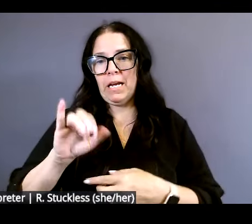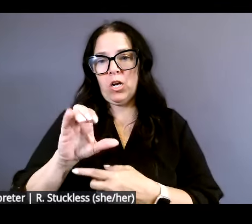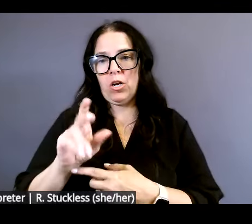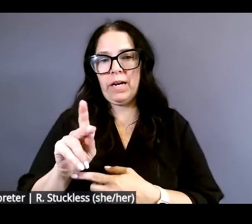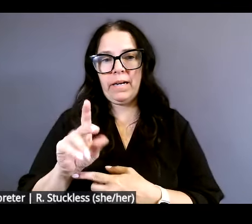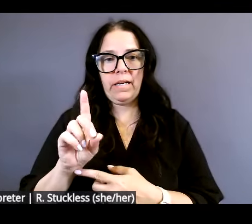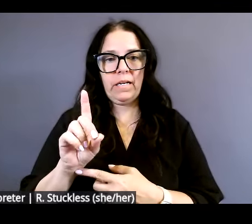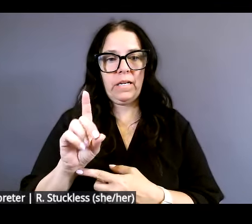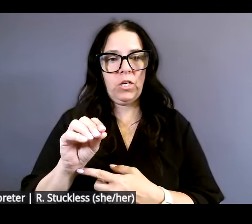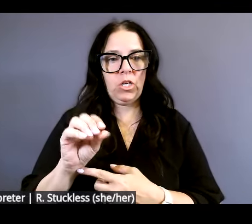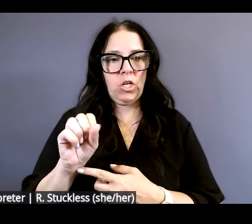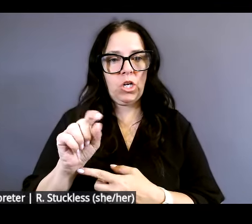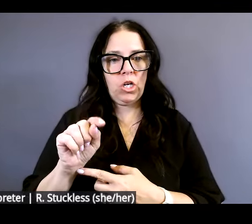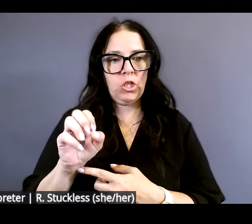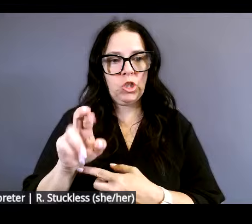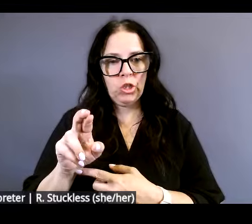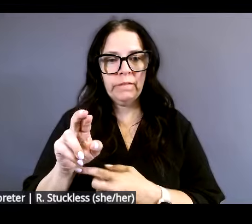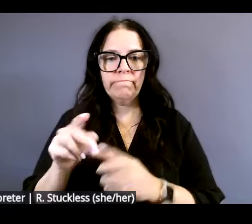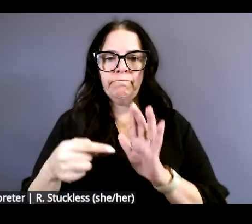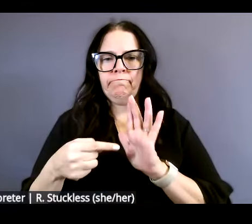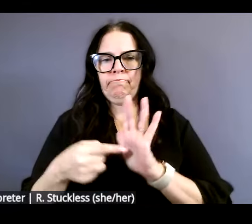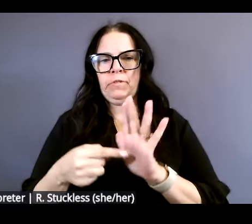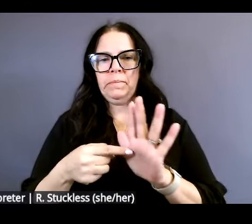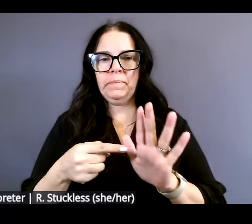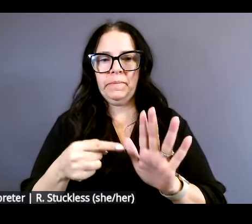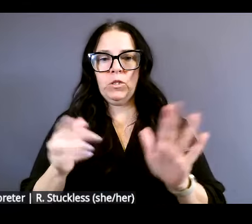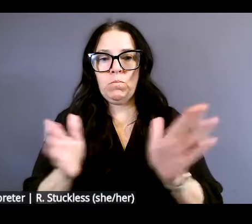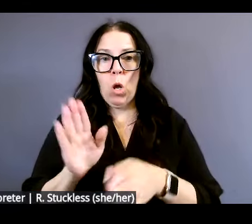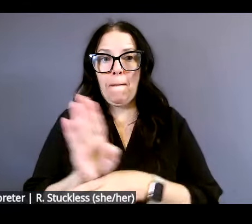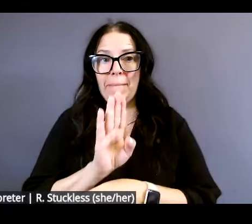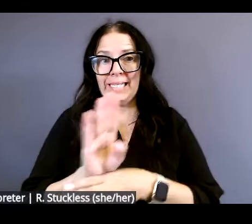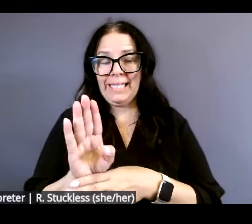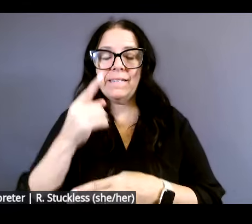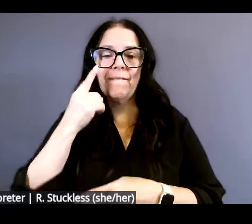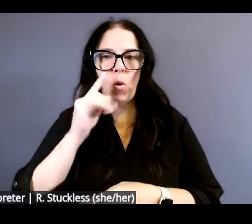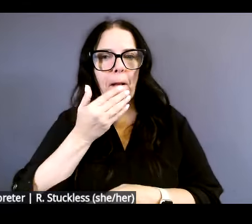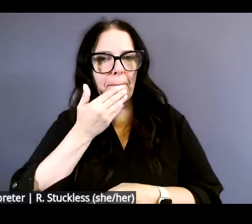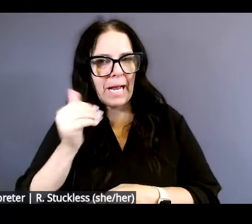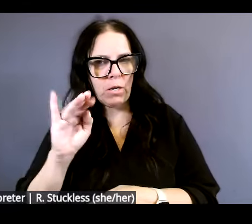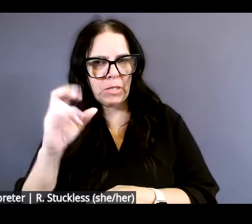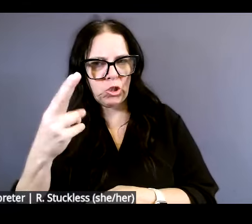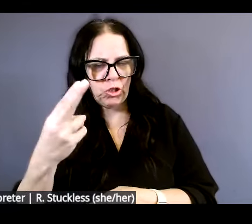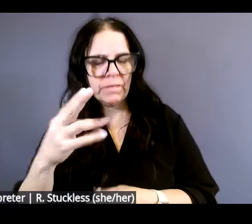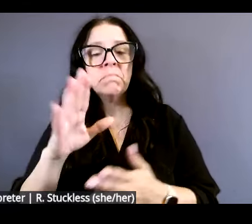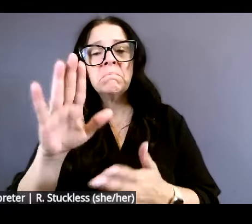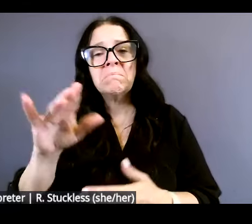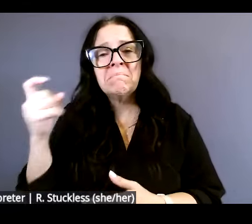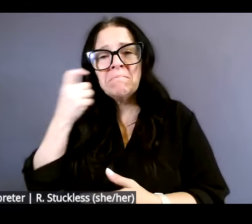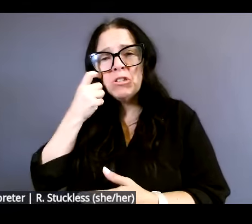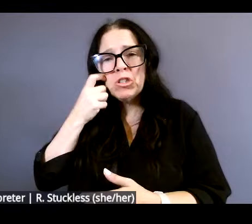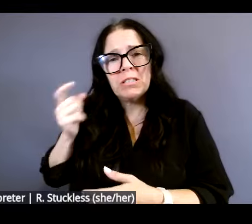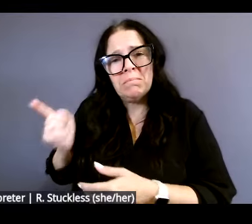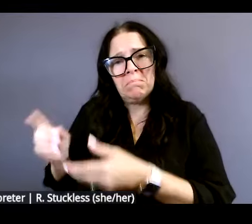would like to, as from a public comment, address the comments you just heard and in the Invest in My Kids matter.